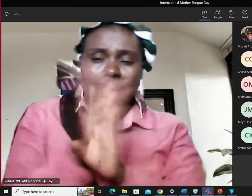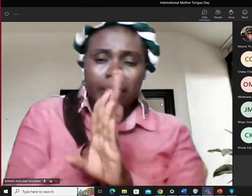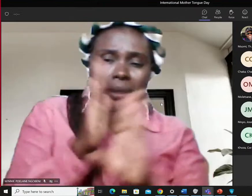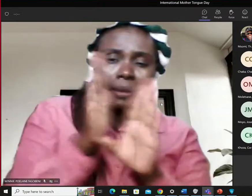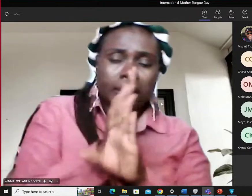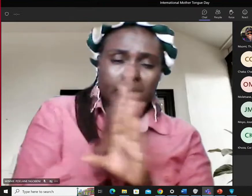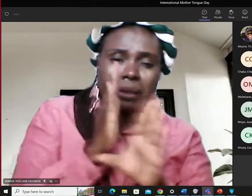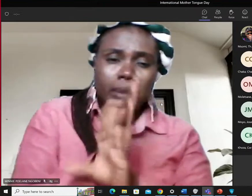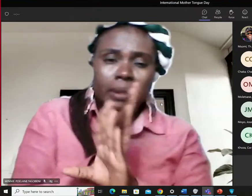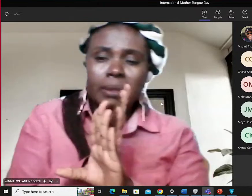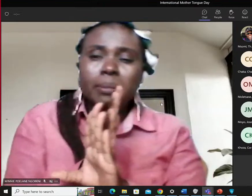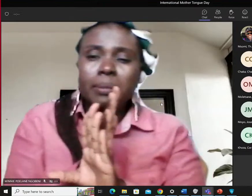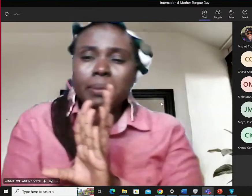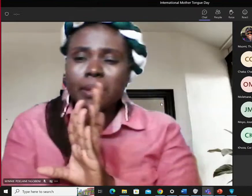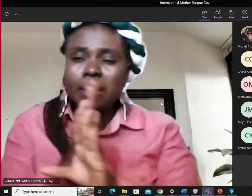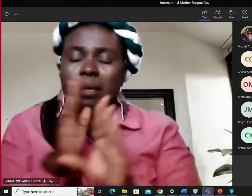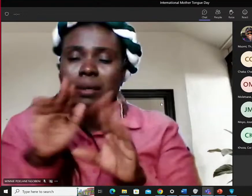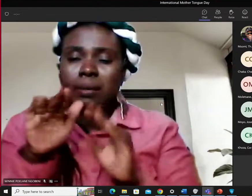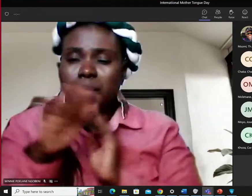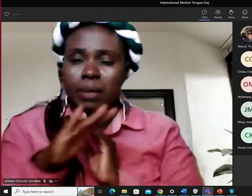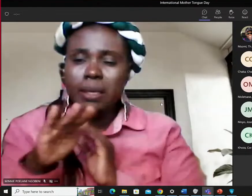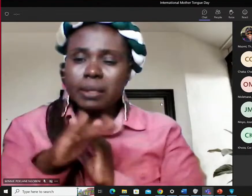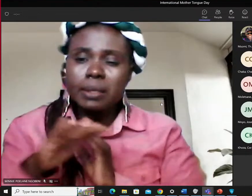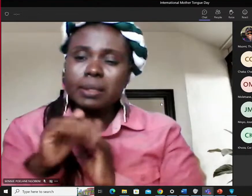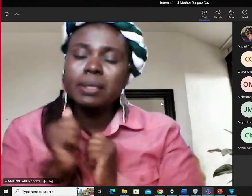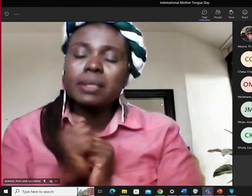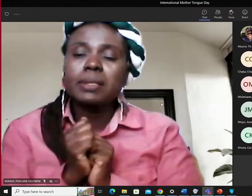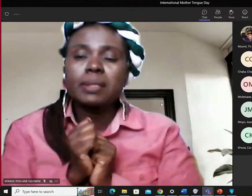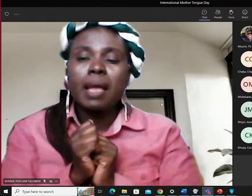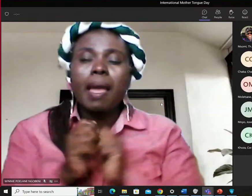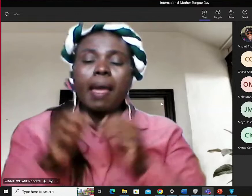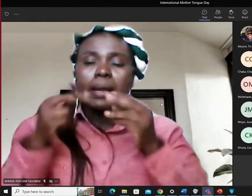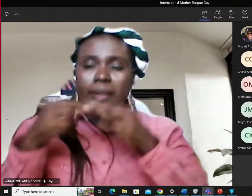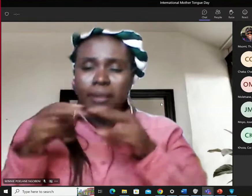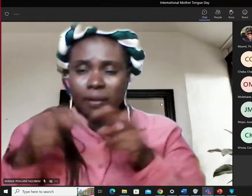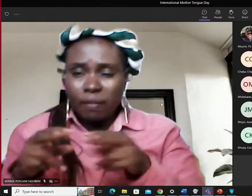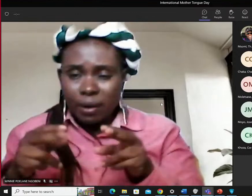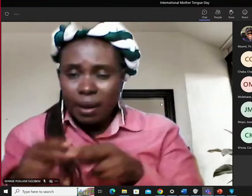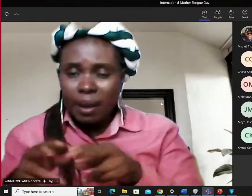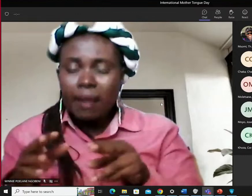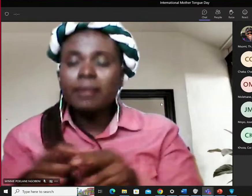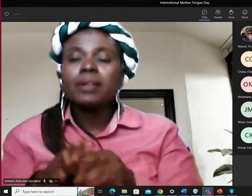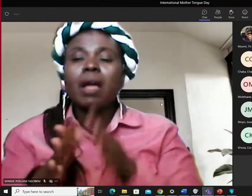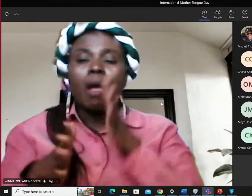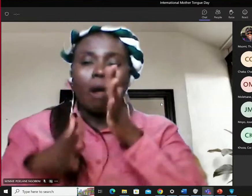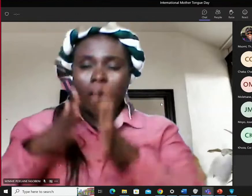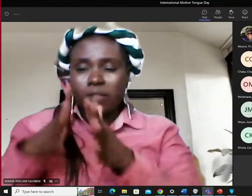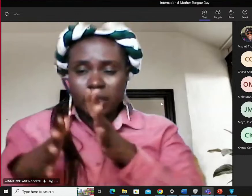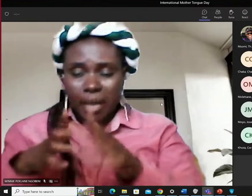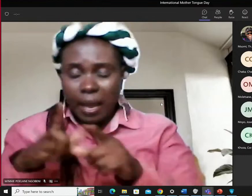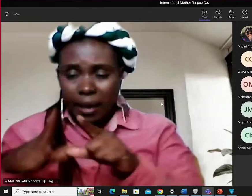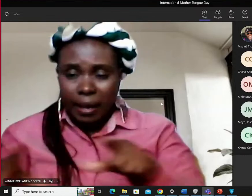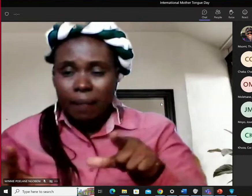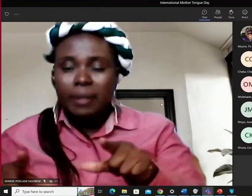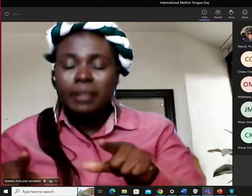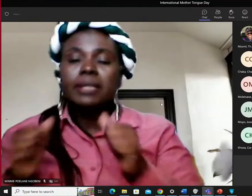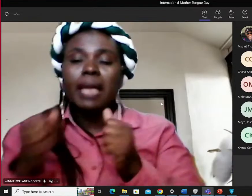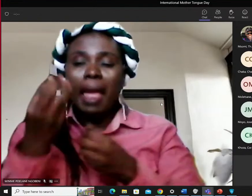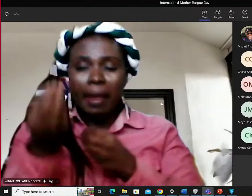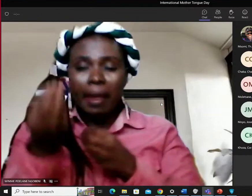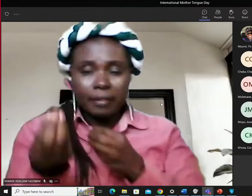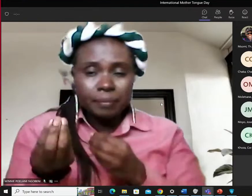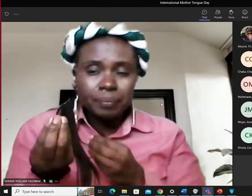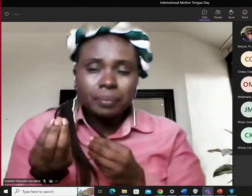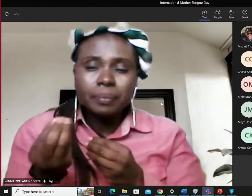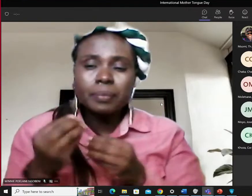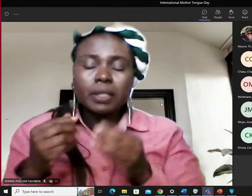secret places. A different variety of signing other than natural sign language began to